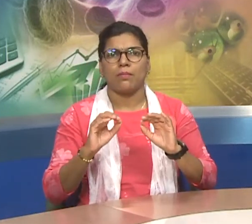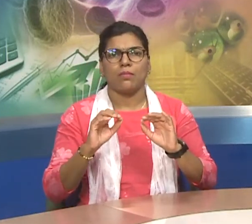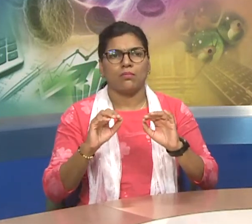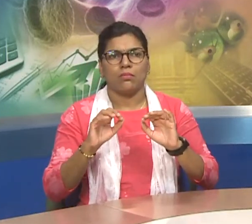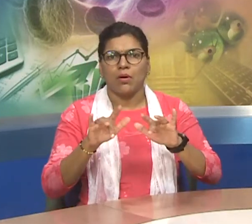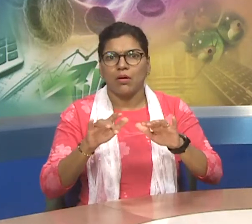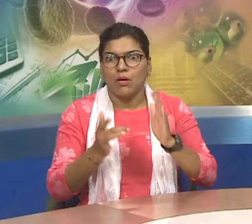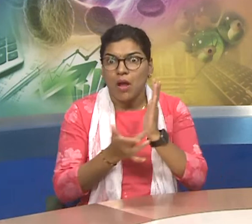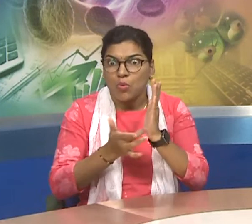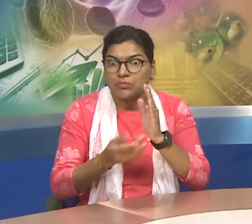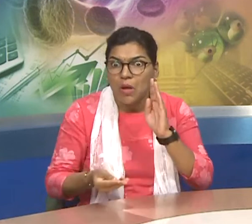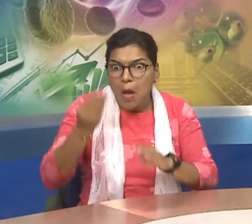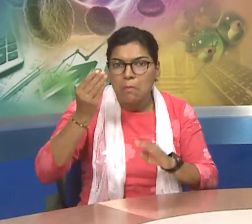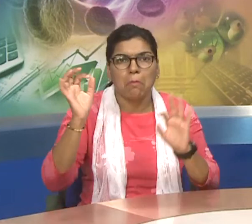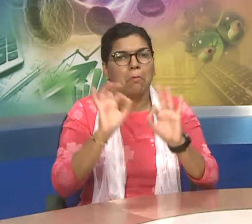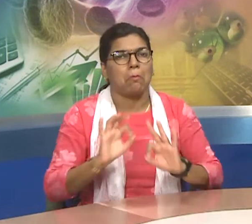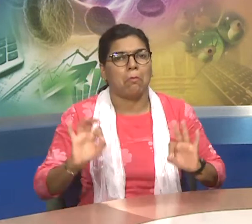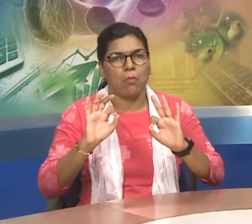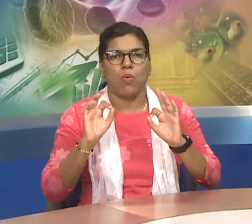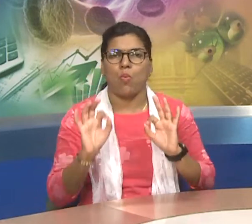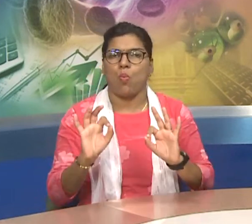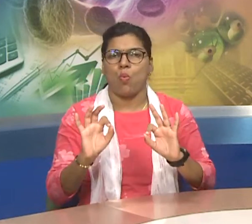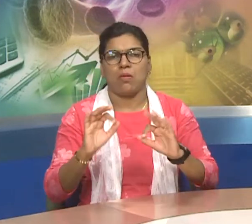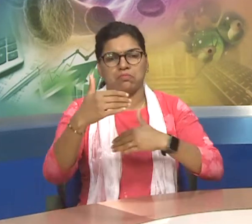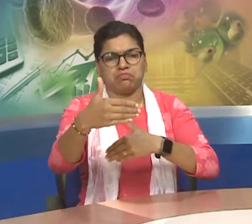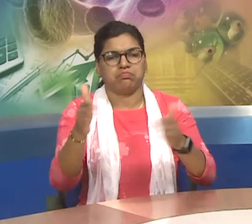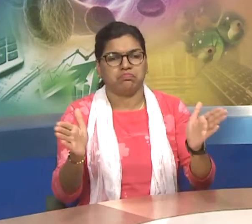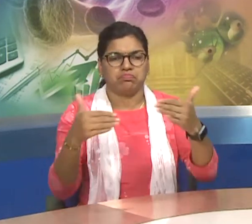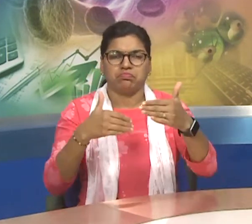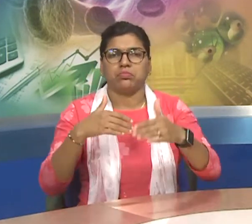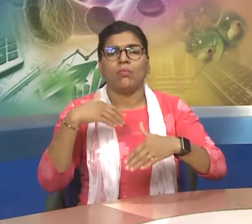And it has now